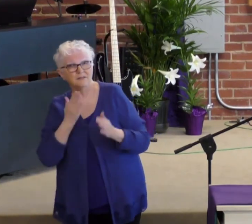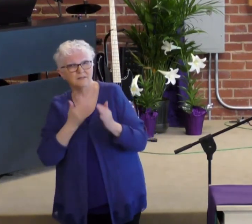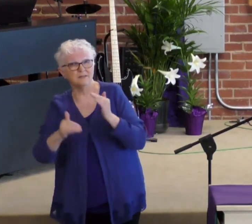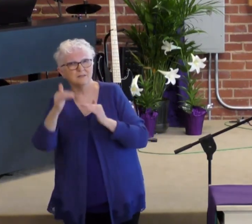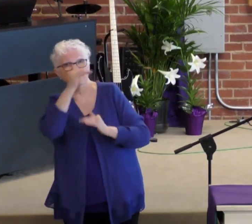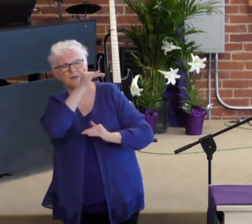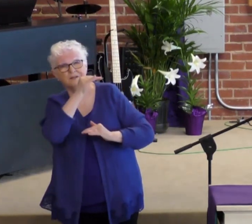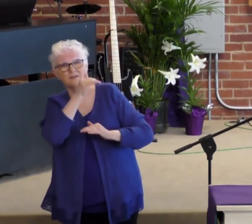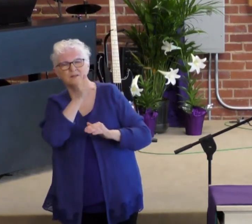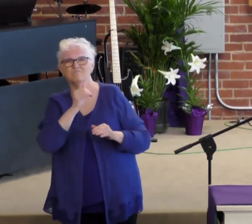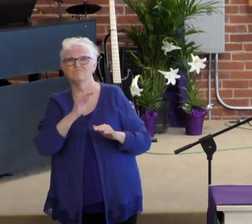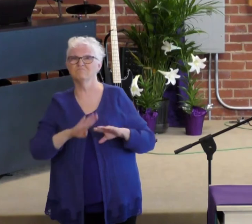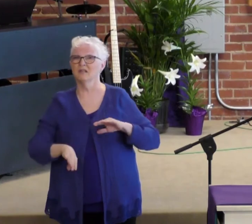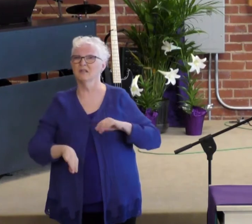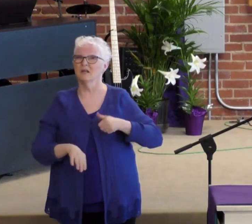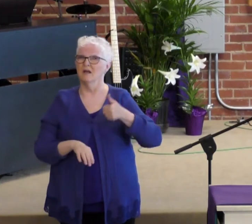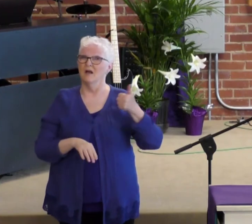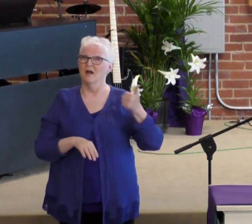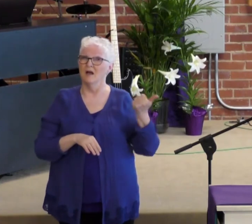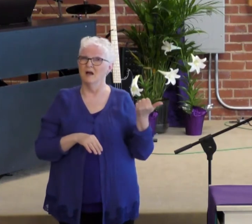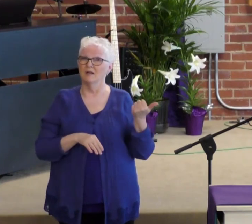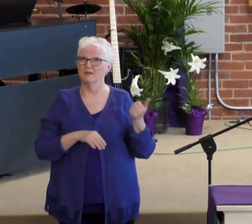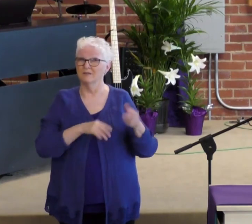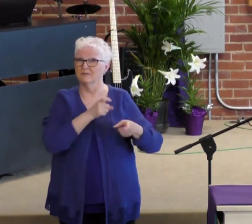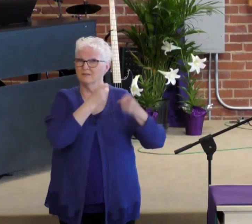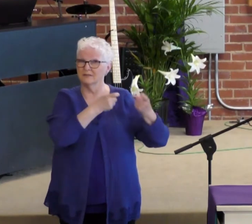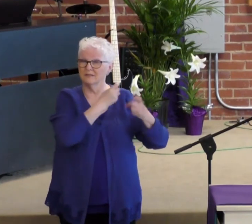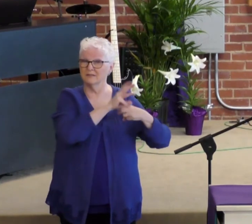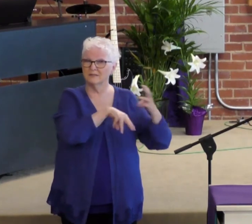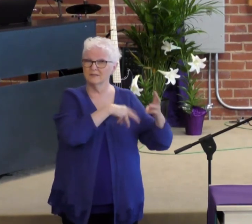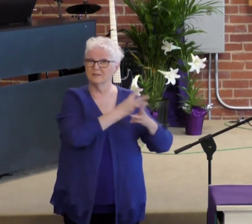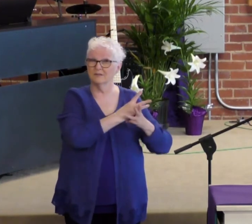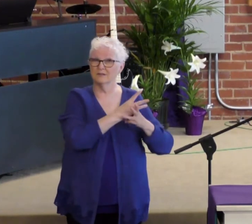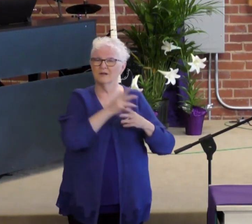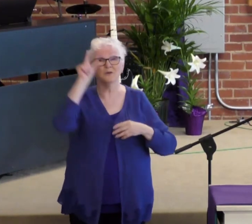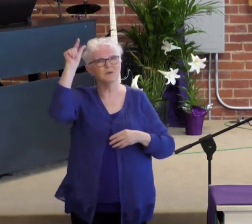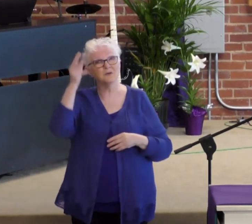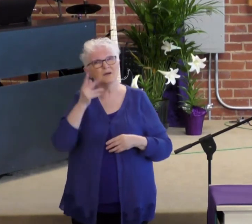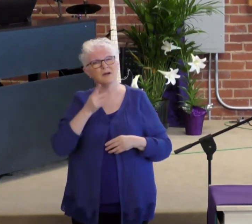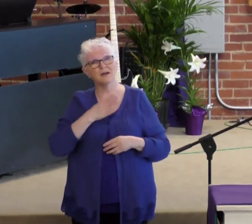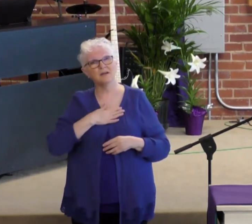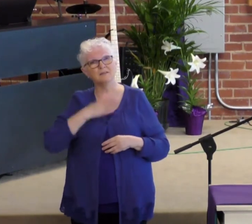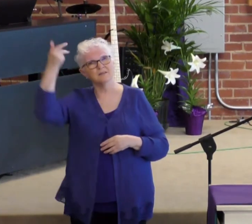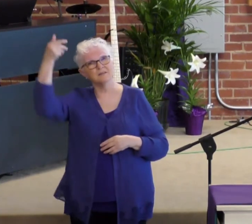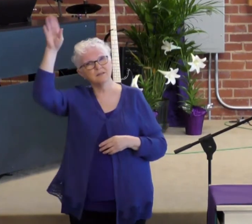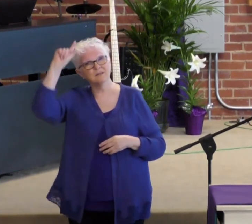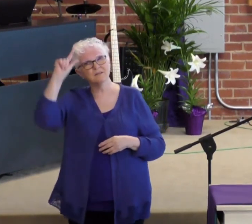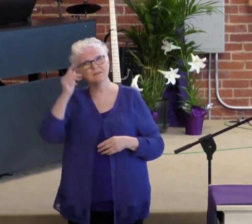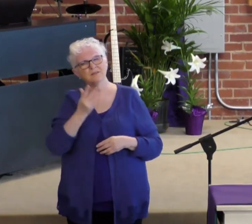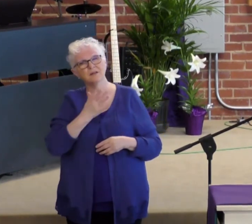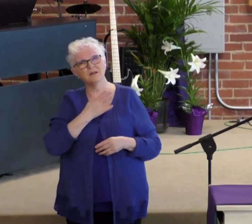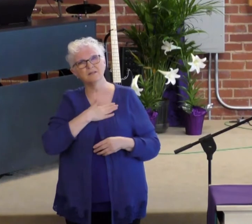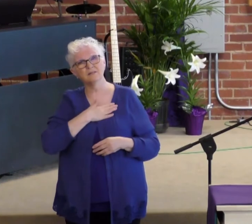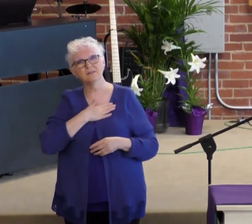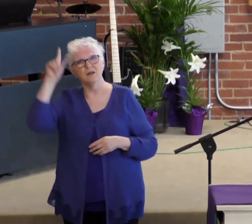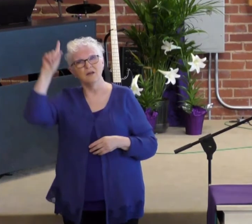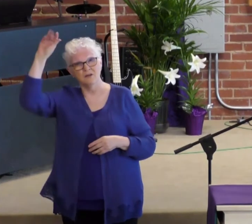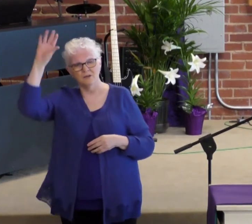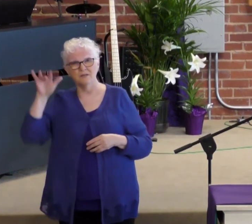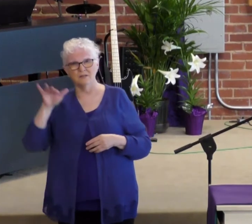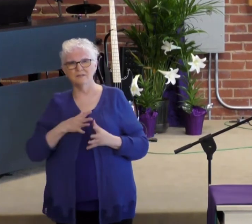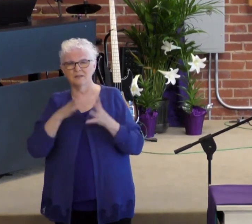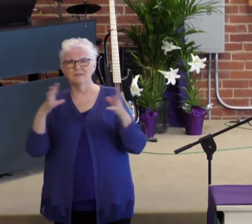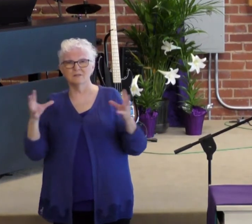the sins of the world. Can the church say amen? Grace, grace, God's grace. Grace that is